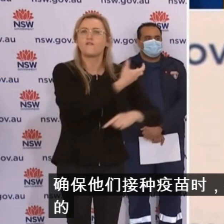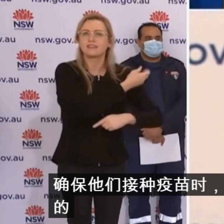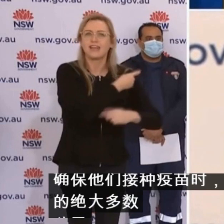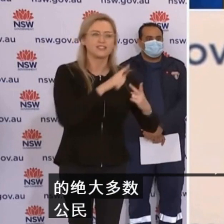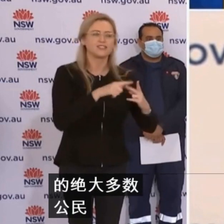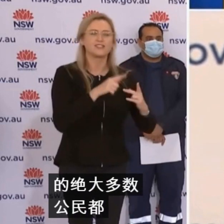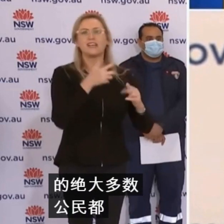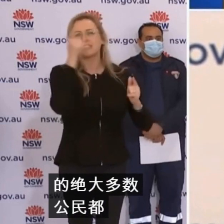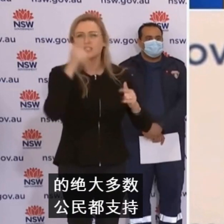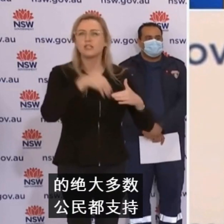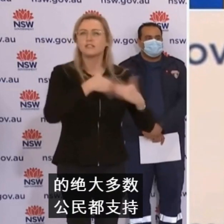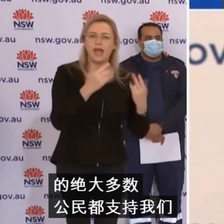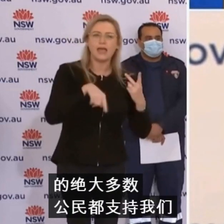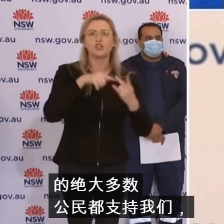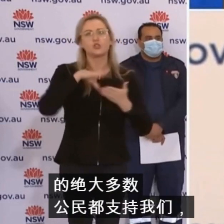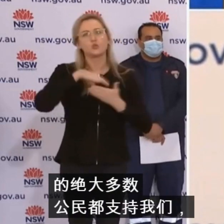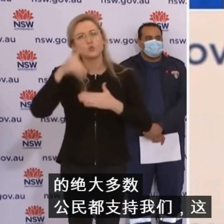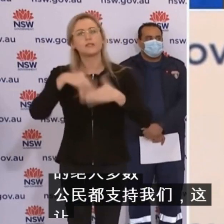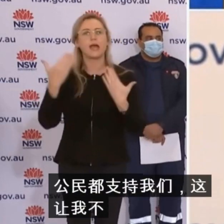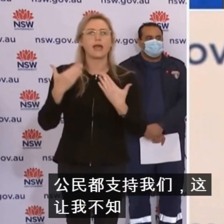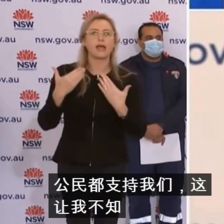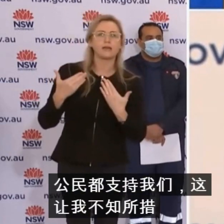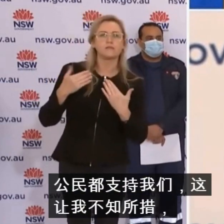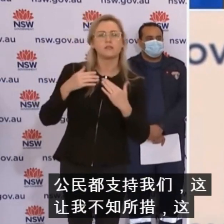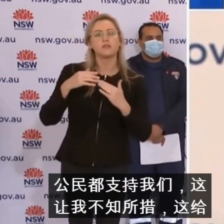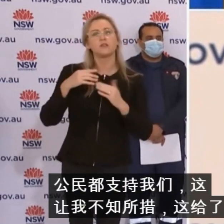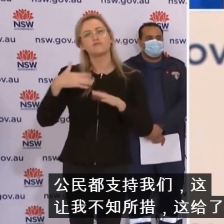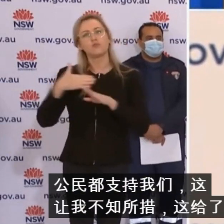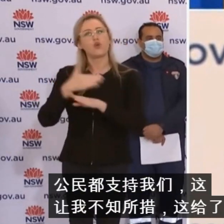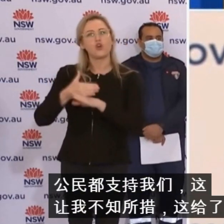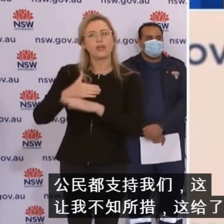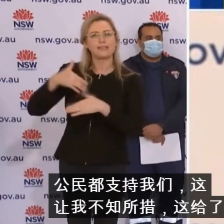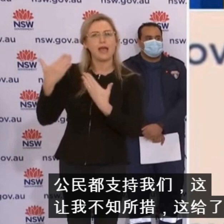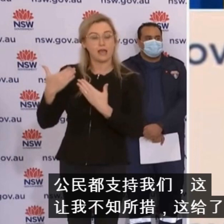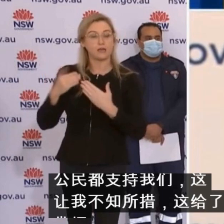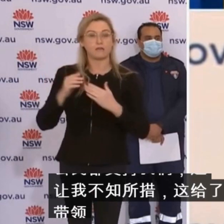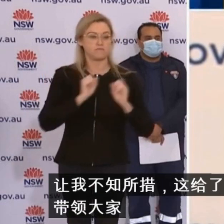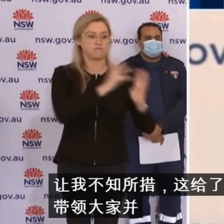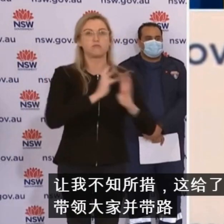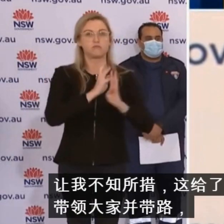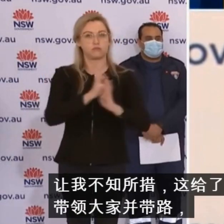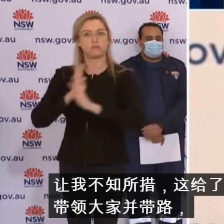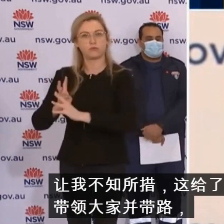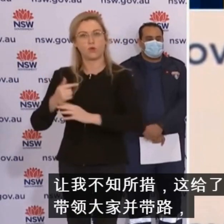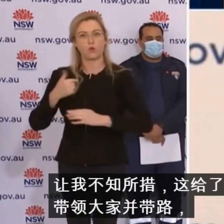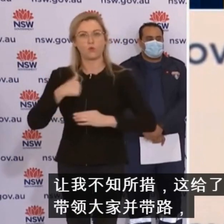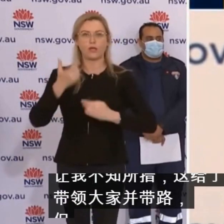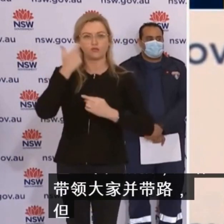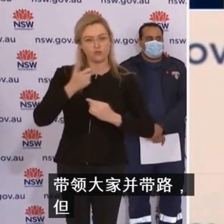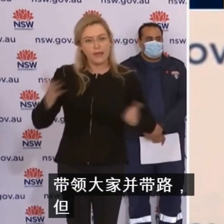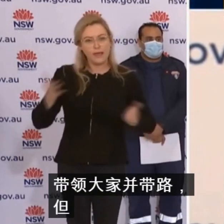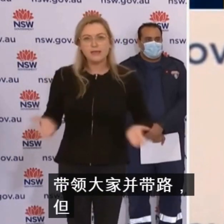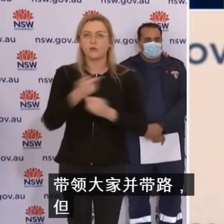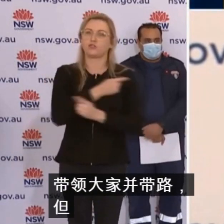vast majority of our citizens supporting us. And that is what gives me absolute hope that we can lead and show the way